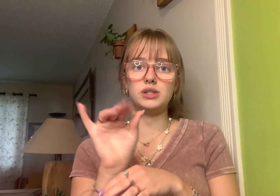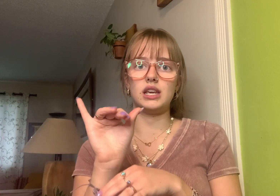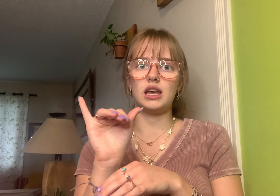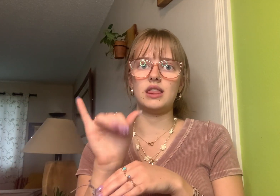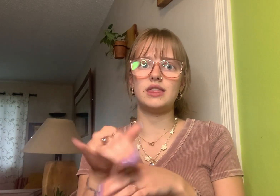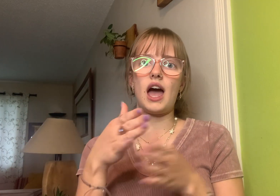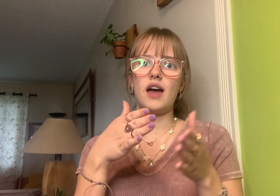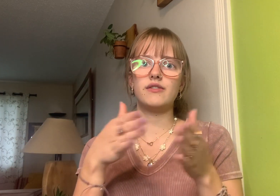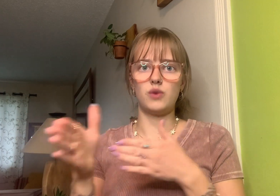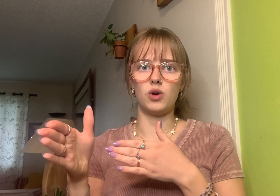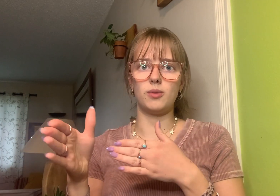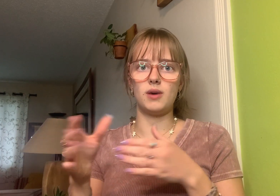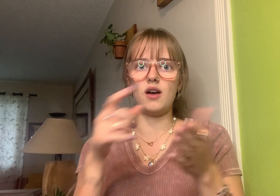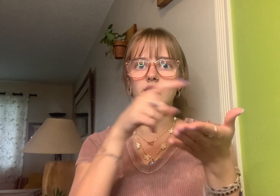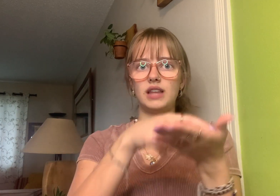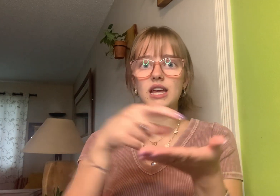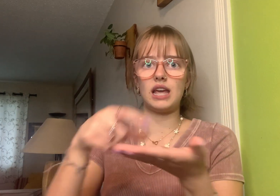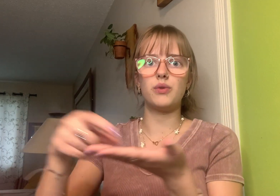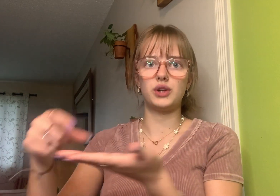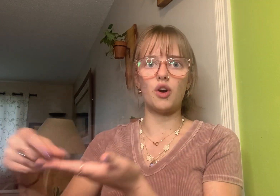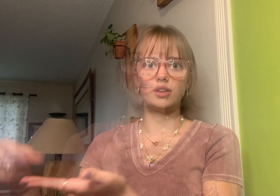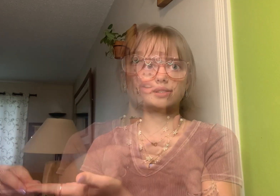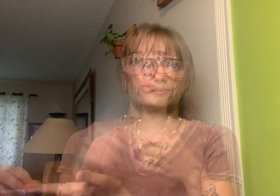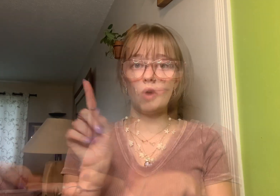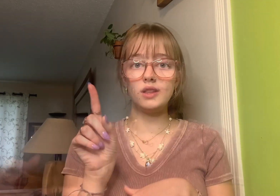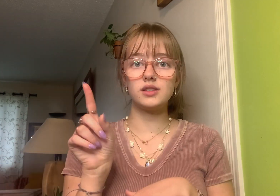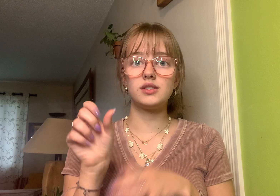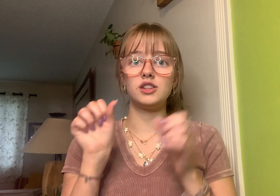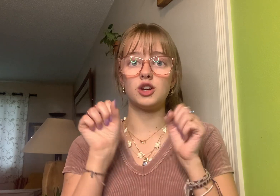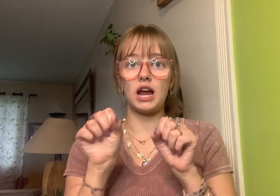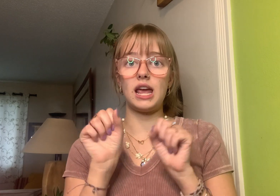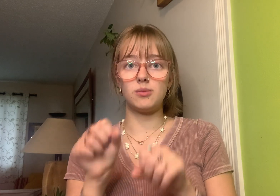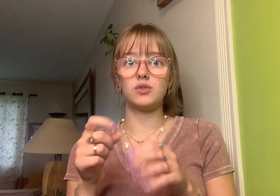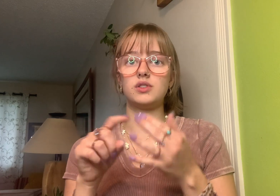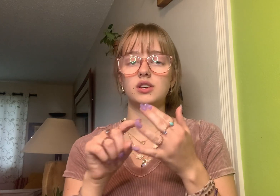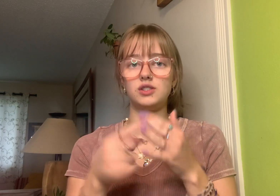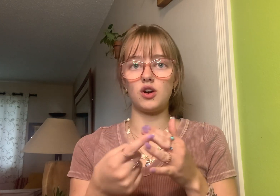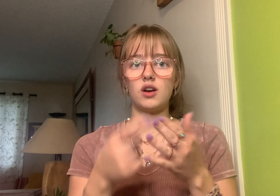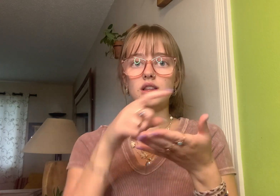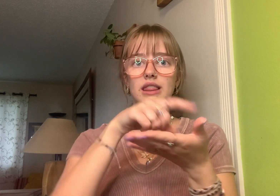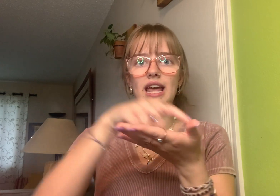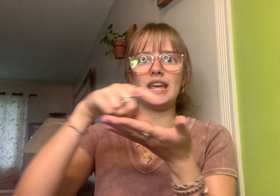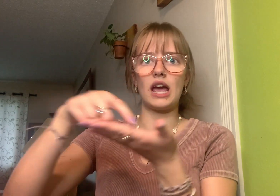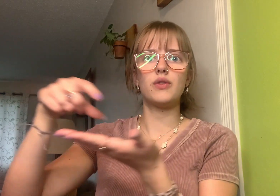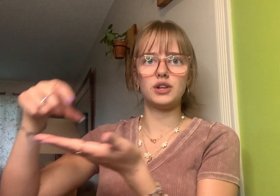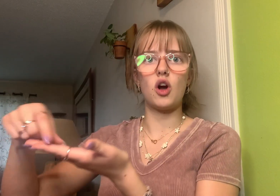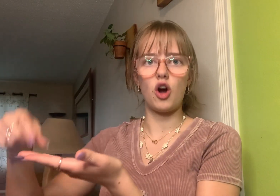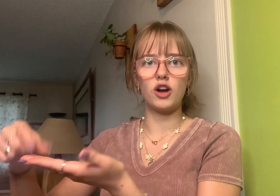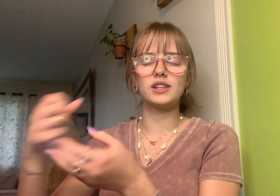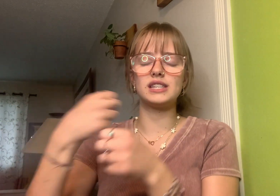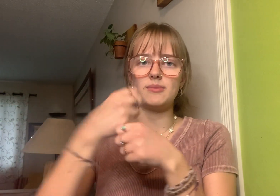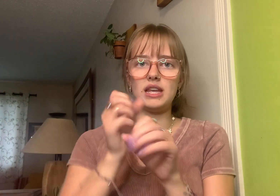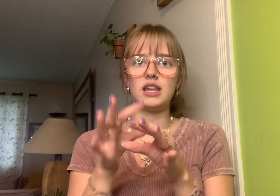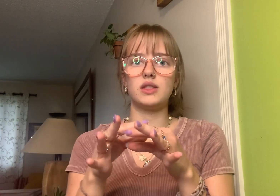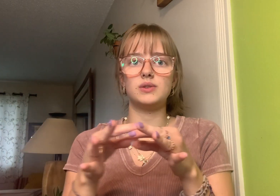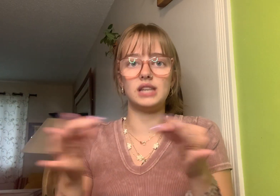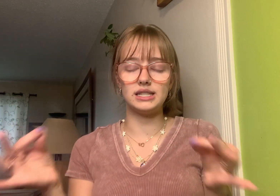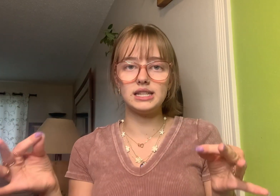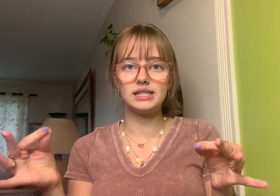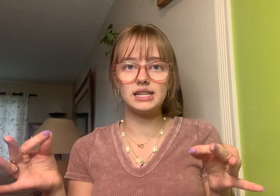using that form of laying out the cards. Once you're able to start laying out the cards and making those sentences